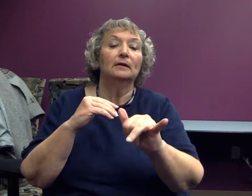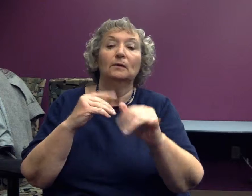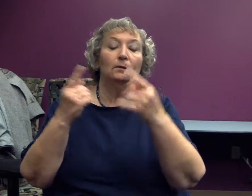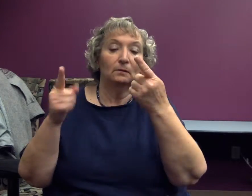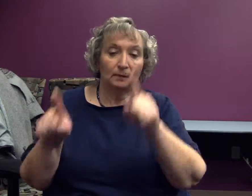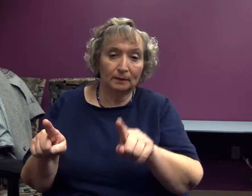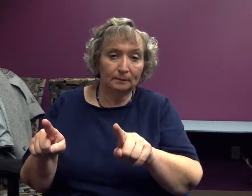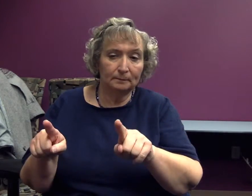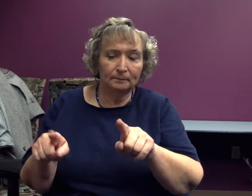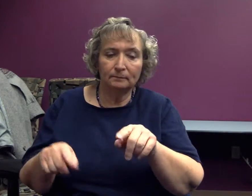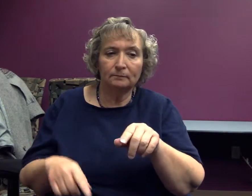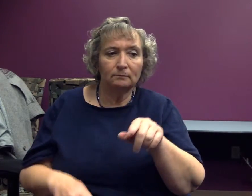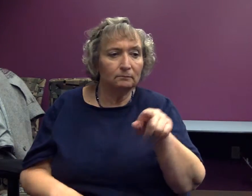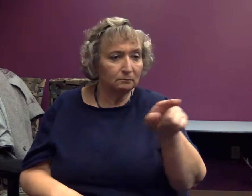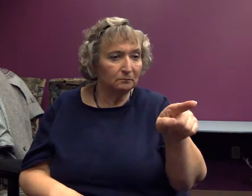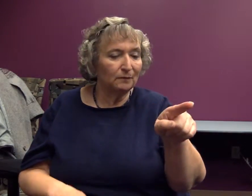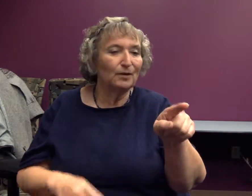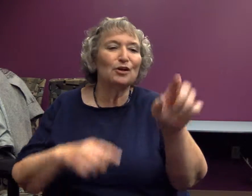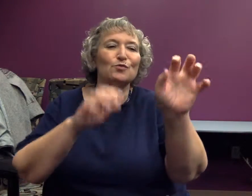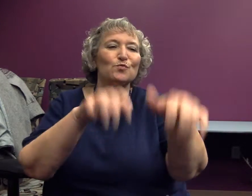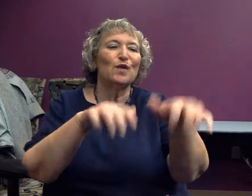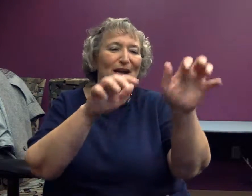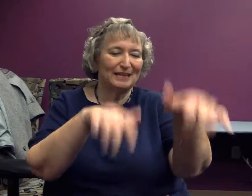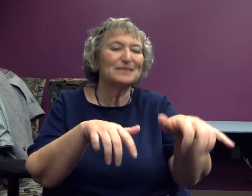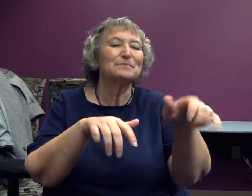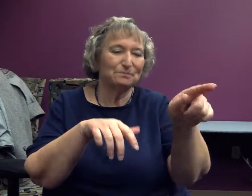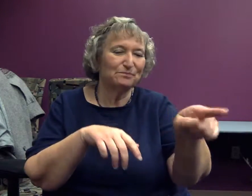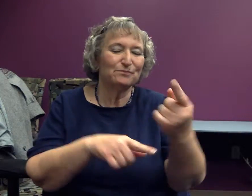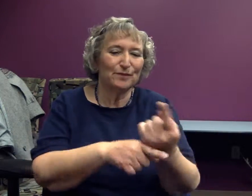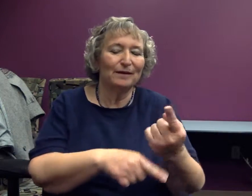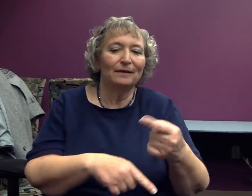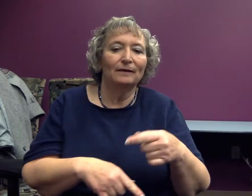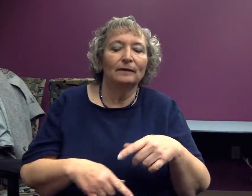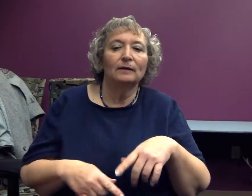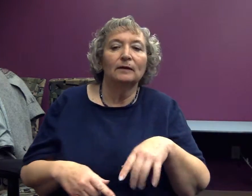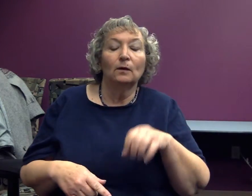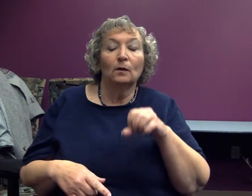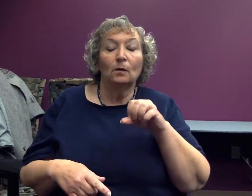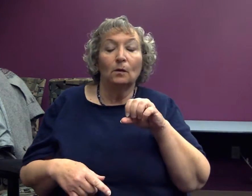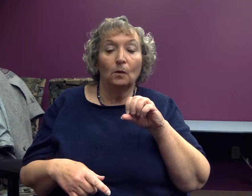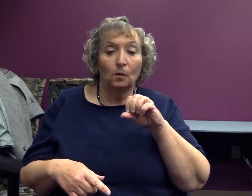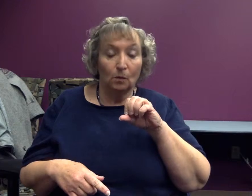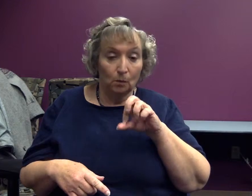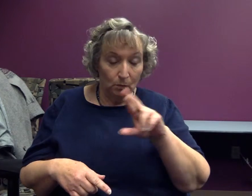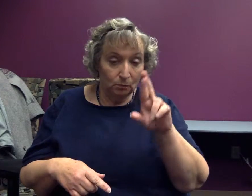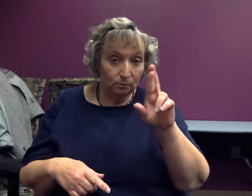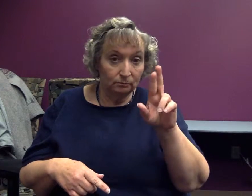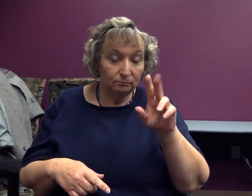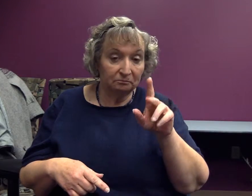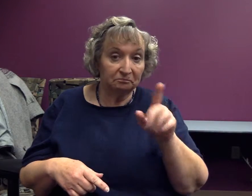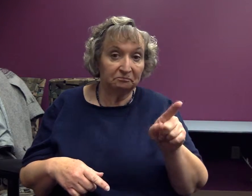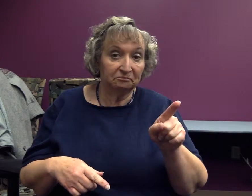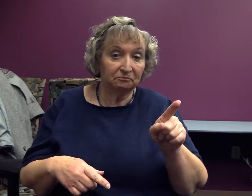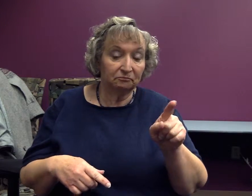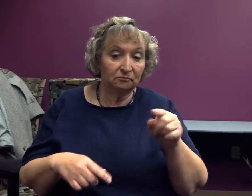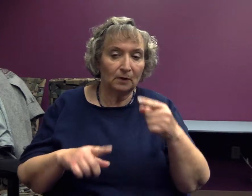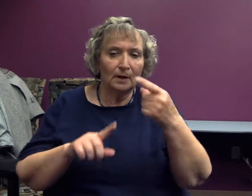Jim? It rains. Or you get a rapid temperature change, and suddenly